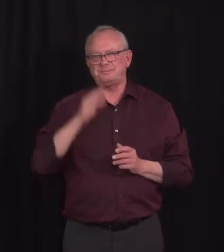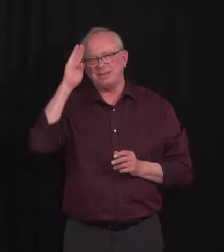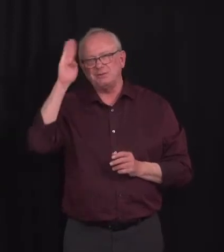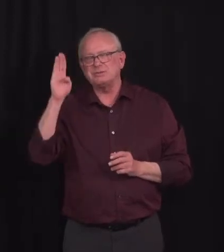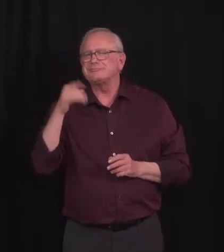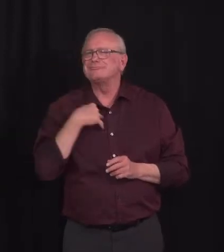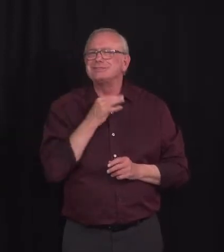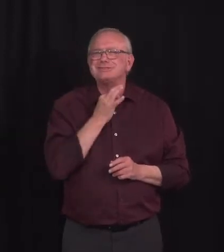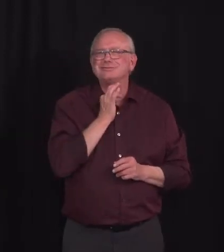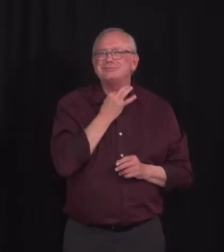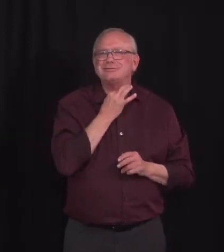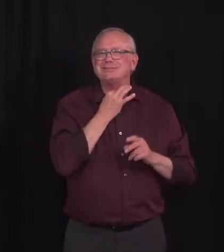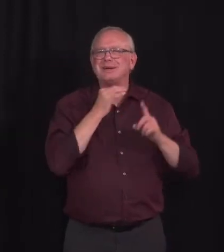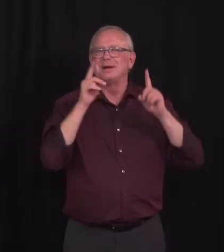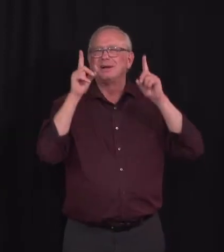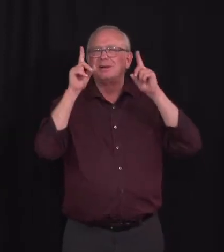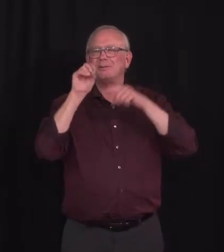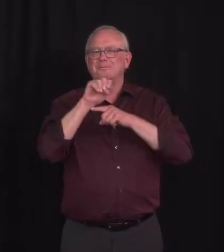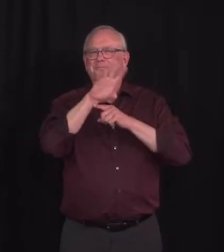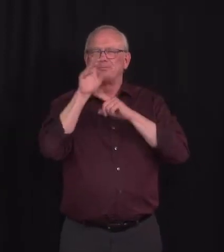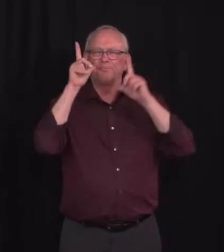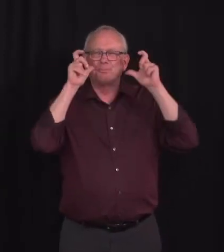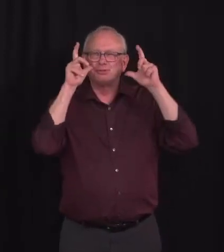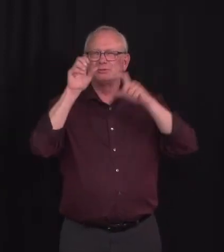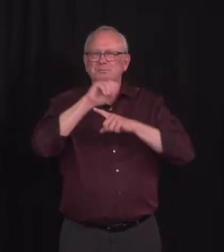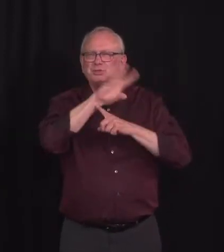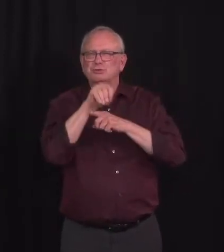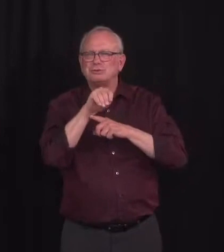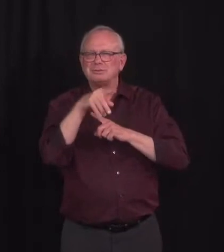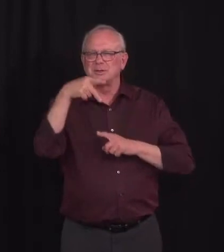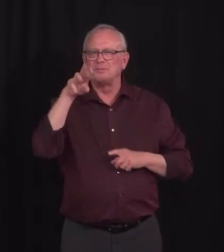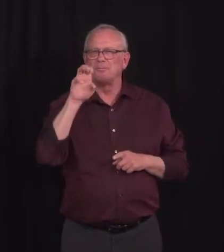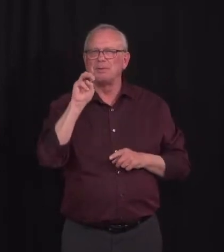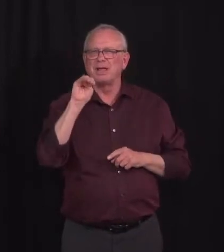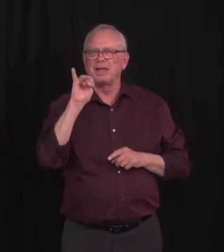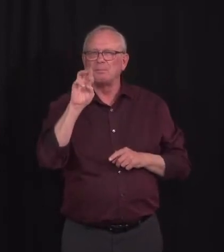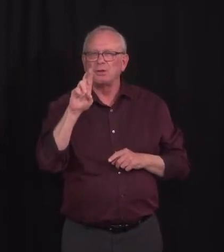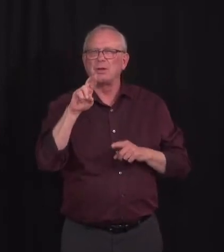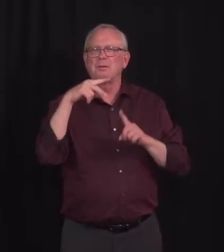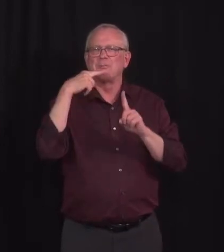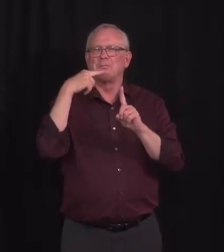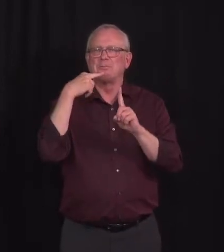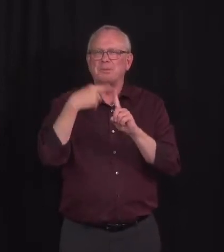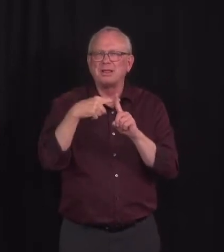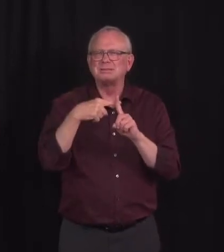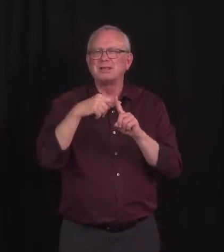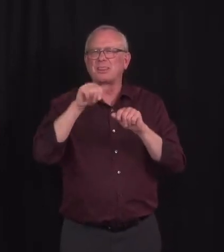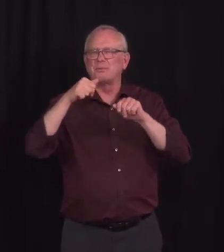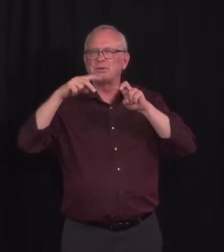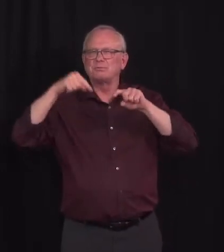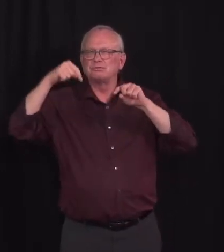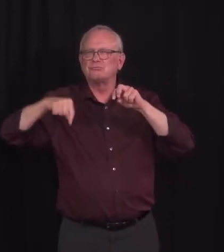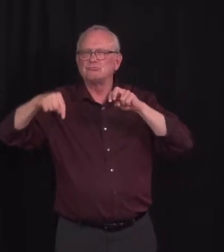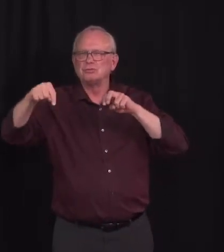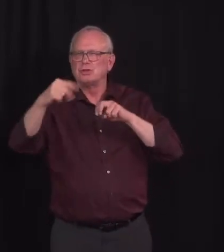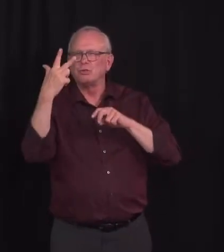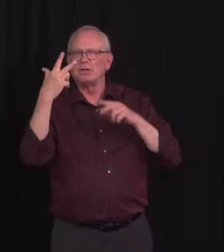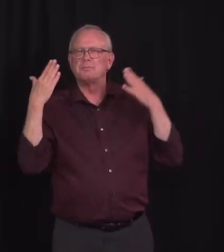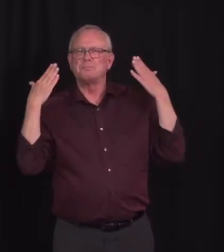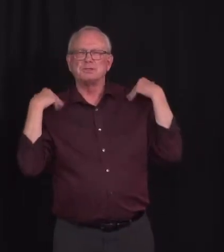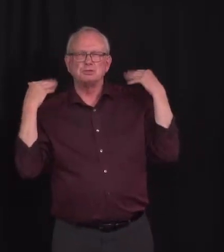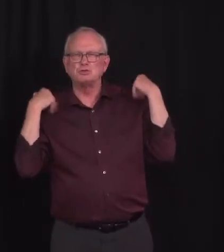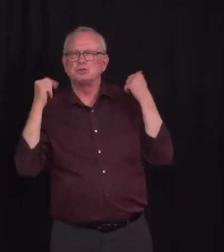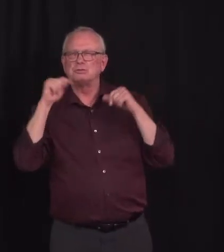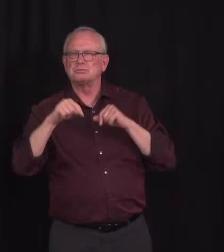showing Premier Kenney, 3 ministers, and 4 other people on a patio? I have seen the photos, and I think